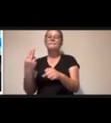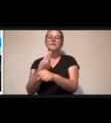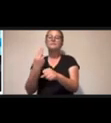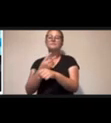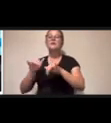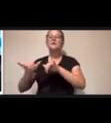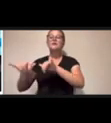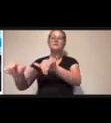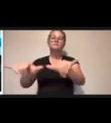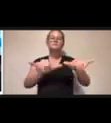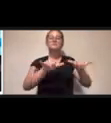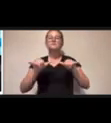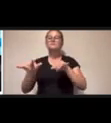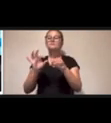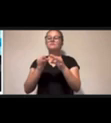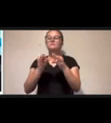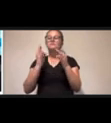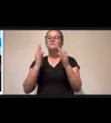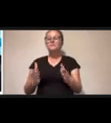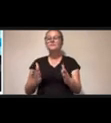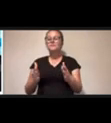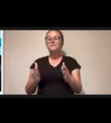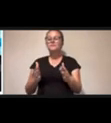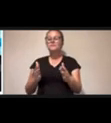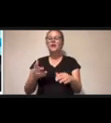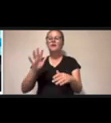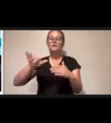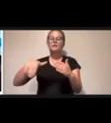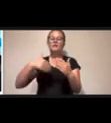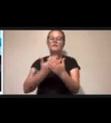them using the same interpreter for everyone.